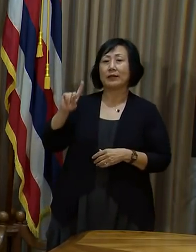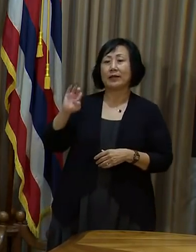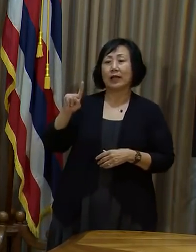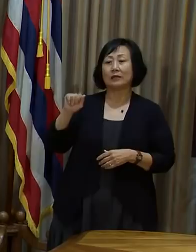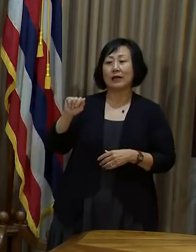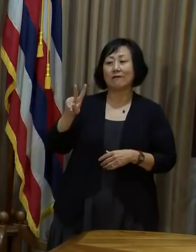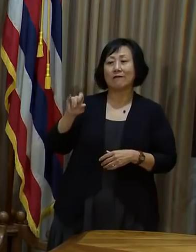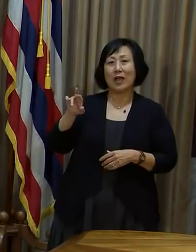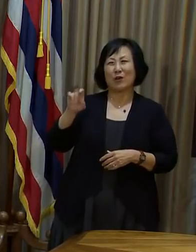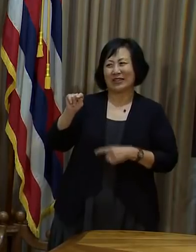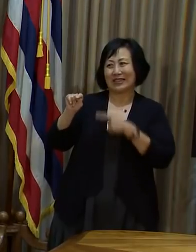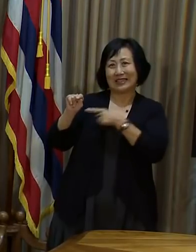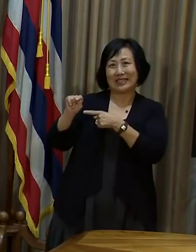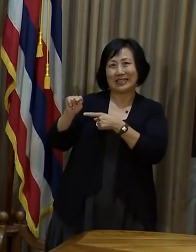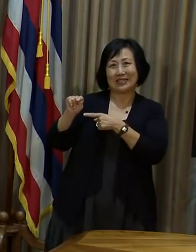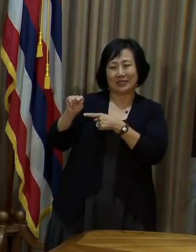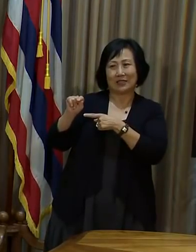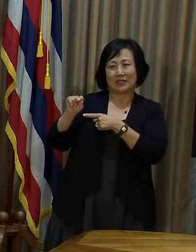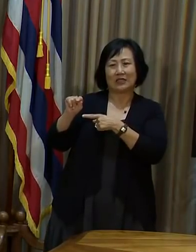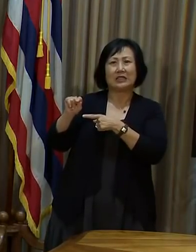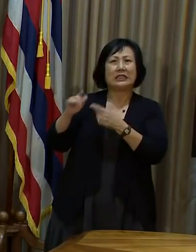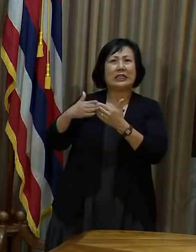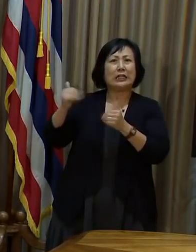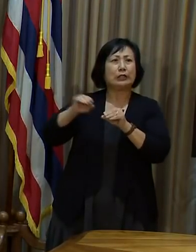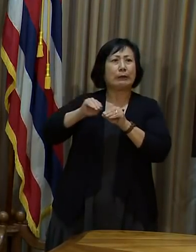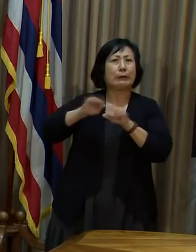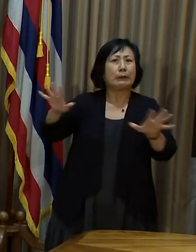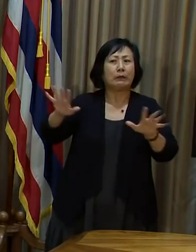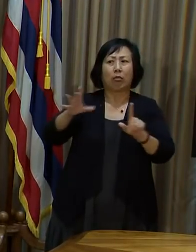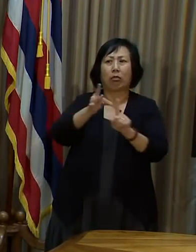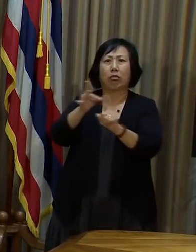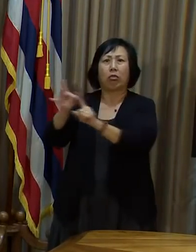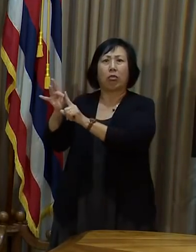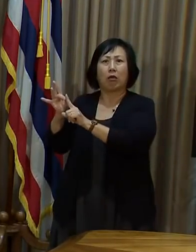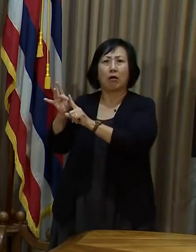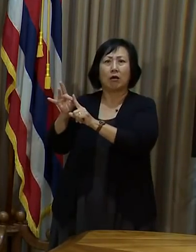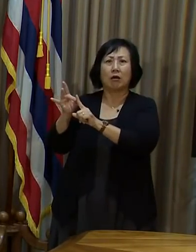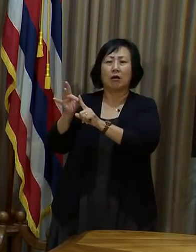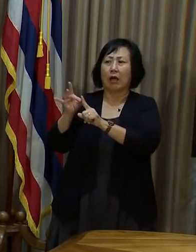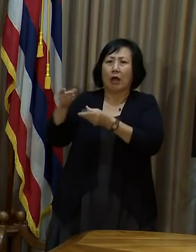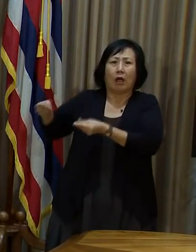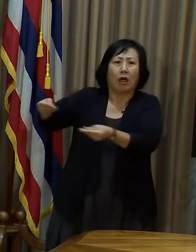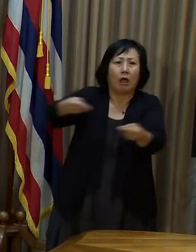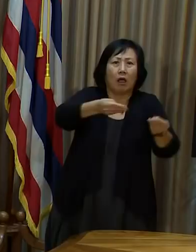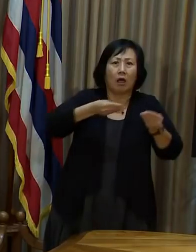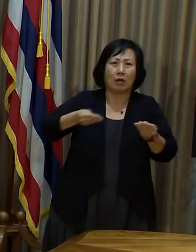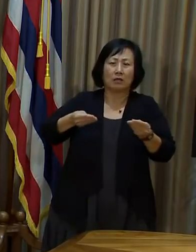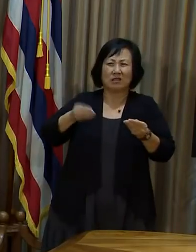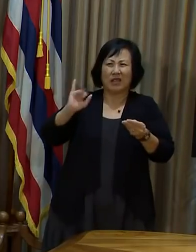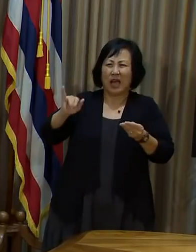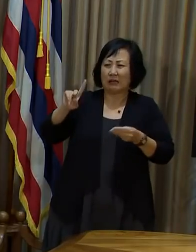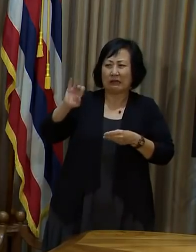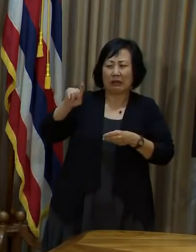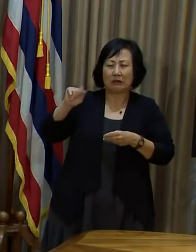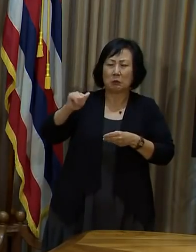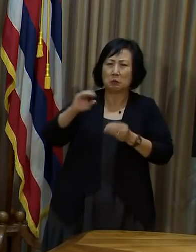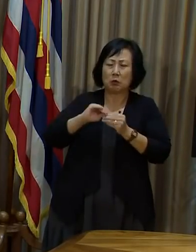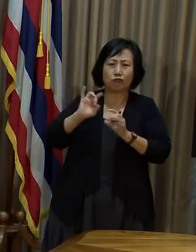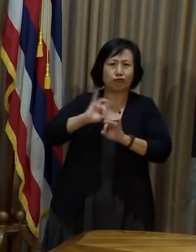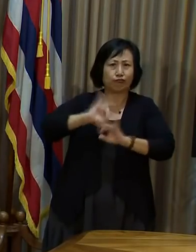to transmit, and it does spread faster through communities. It